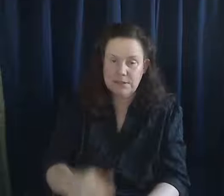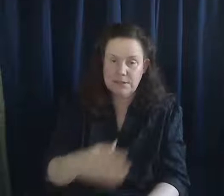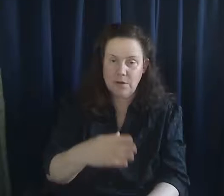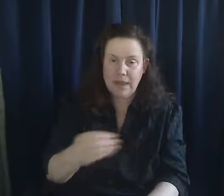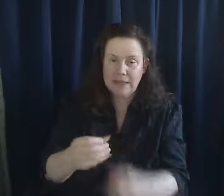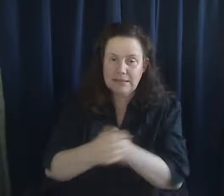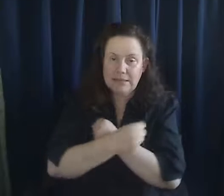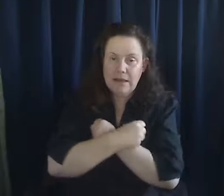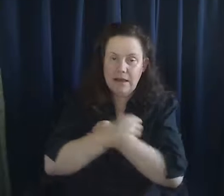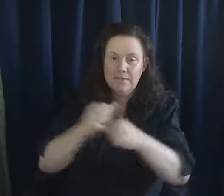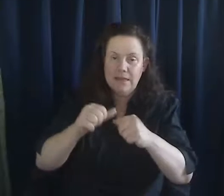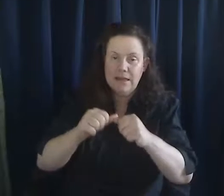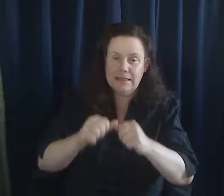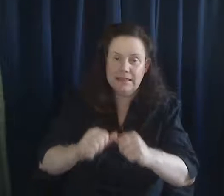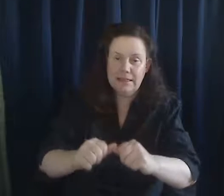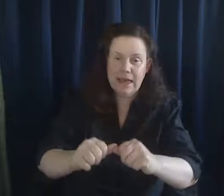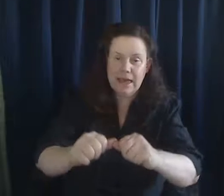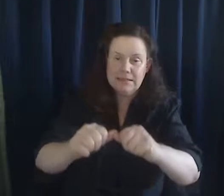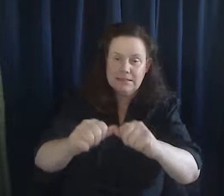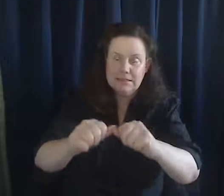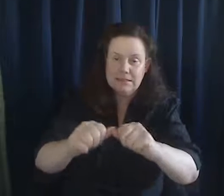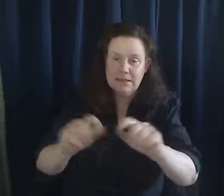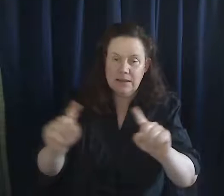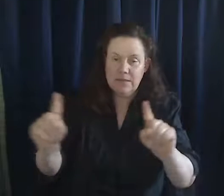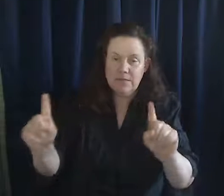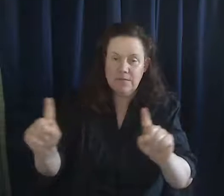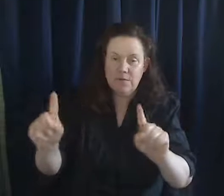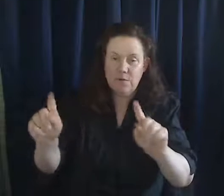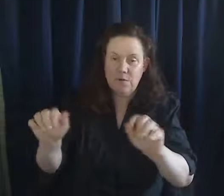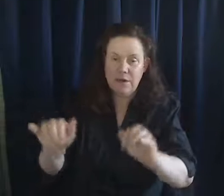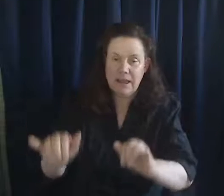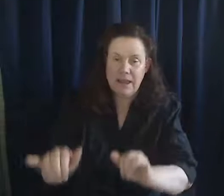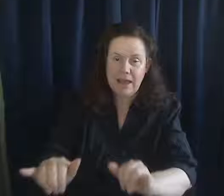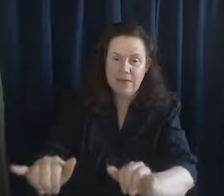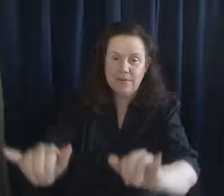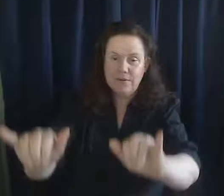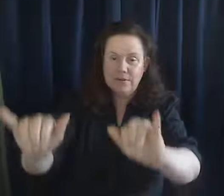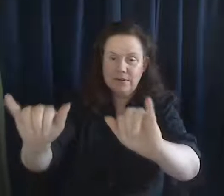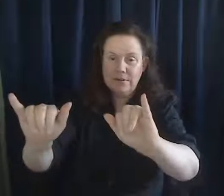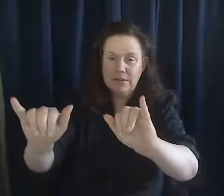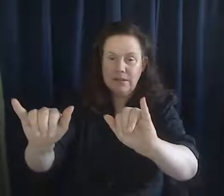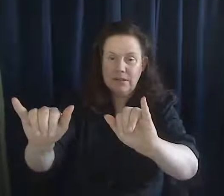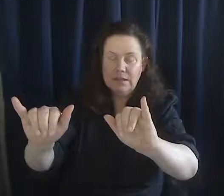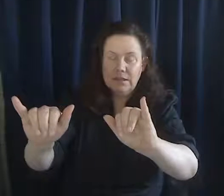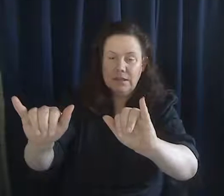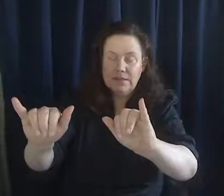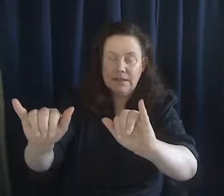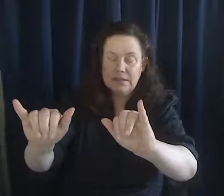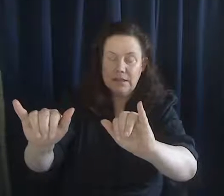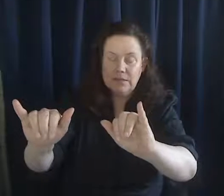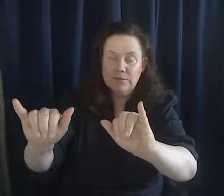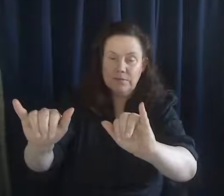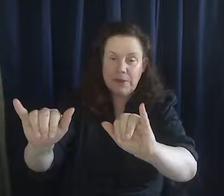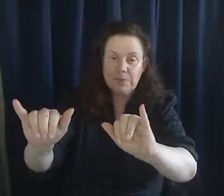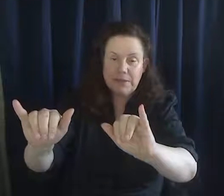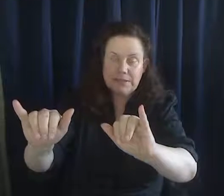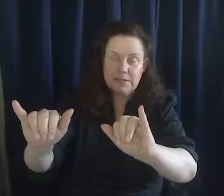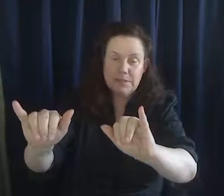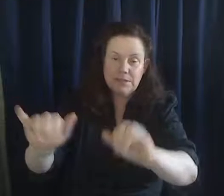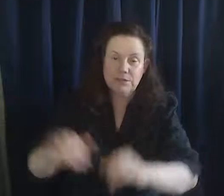So, and love lasts forever. And that's a better place to be as you're